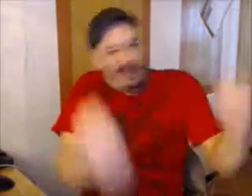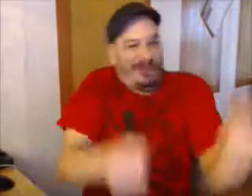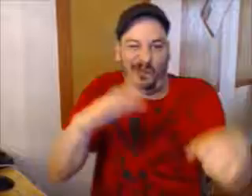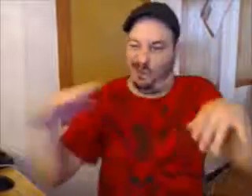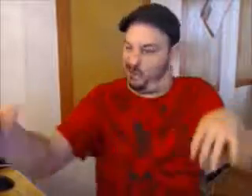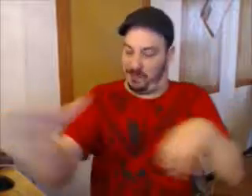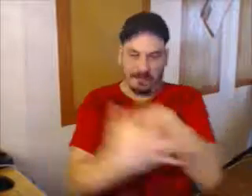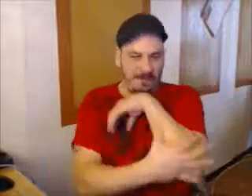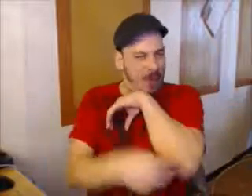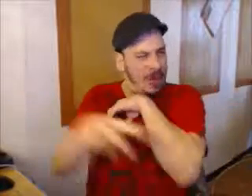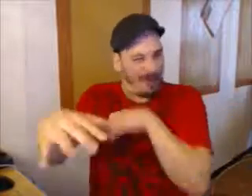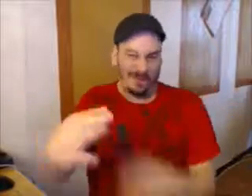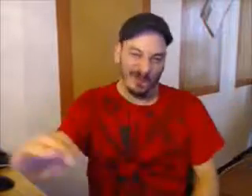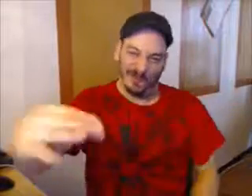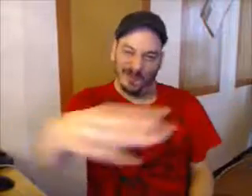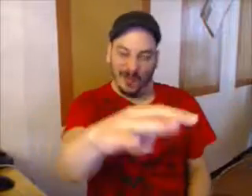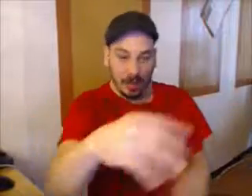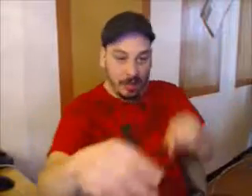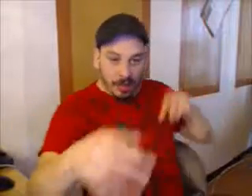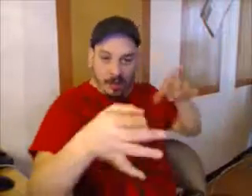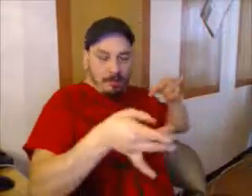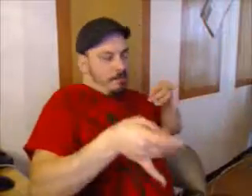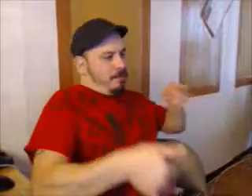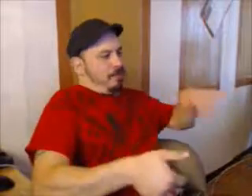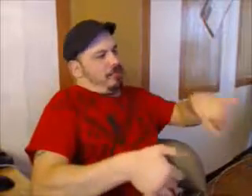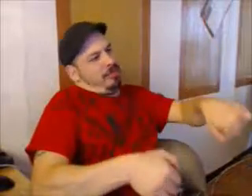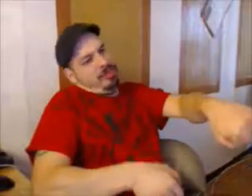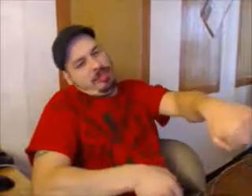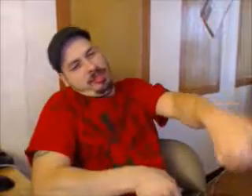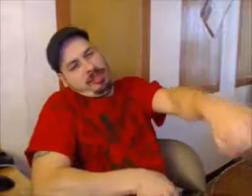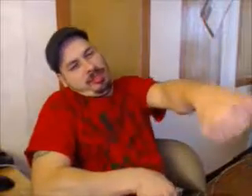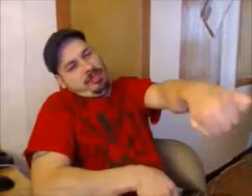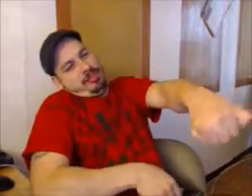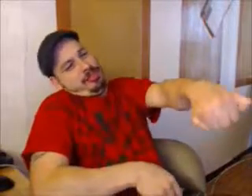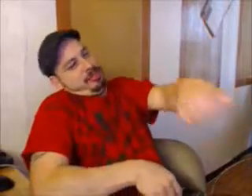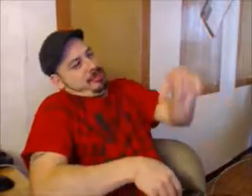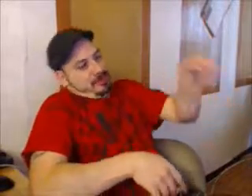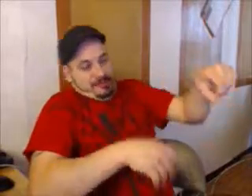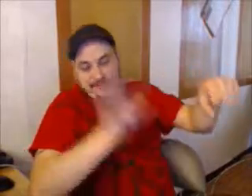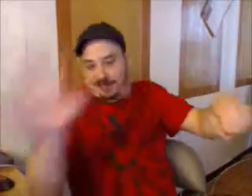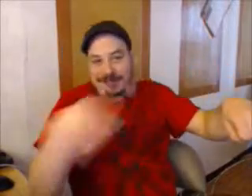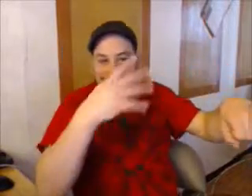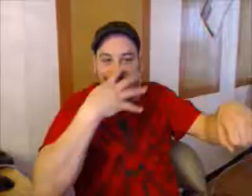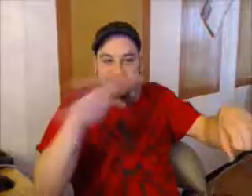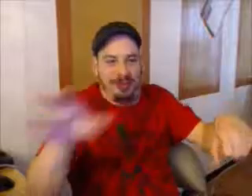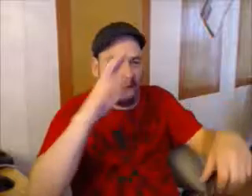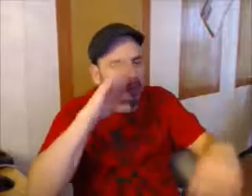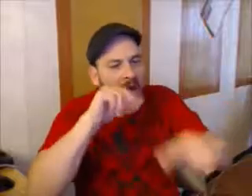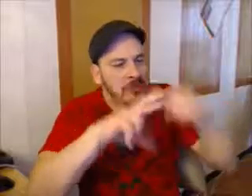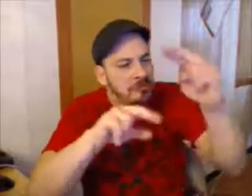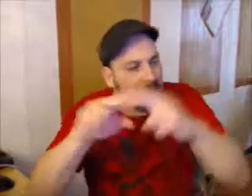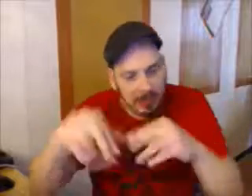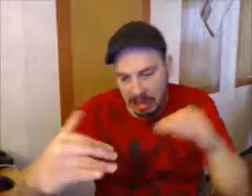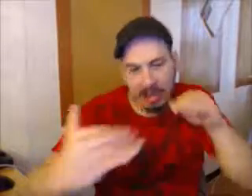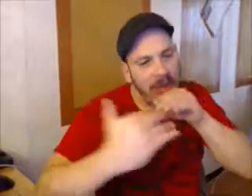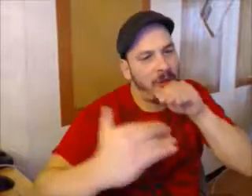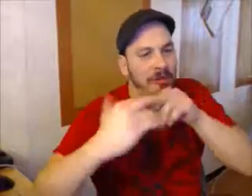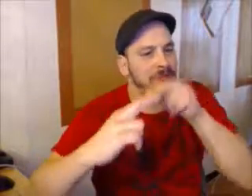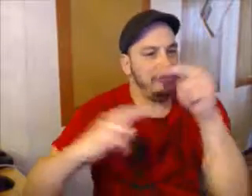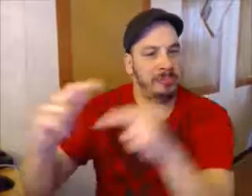here is not just to reduce the deficit of the debt, but to spring this economy so that it moves forward, creating jobs, expanding businesses. I think